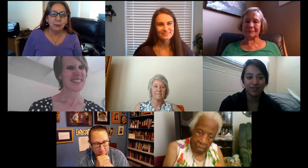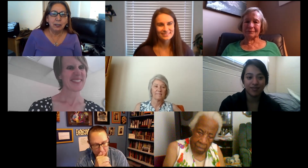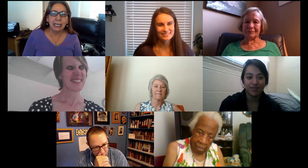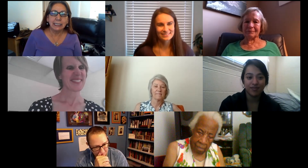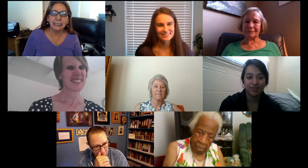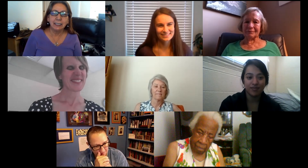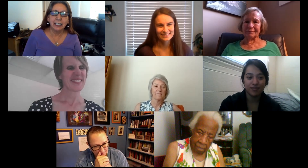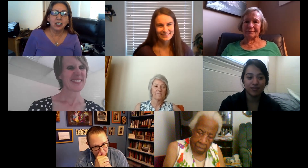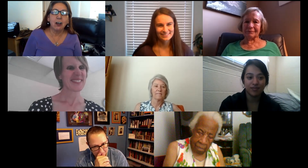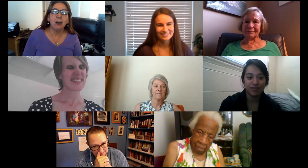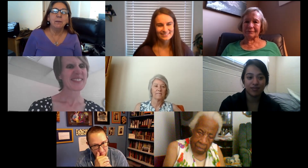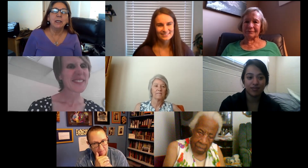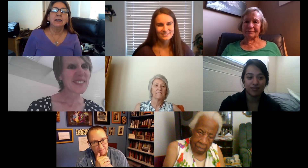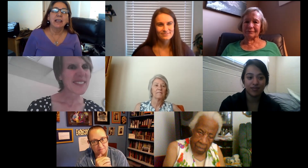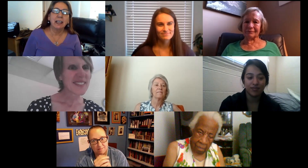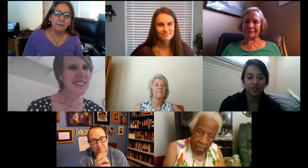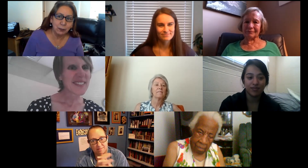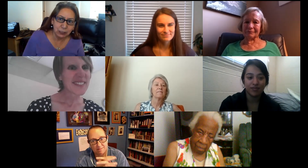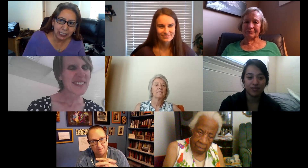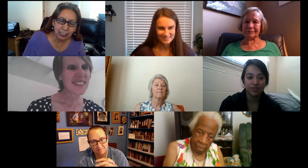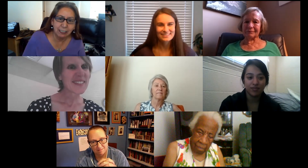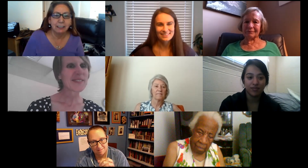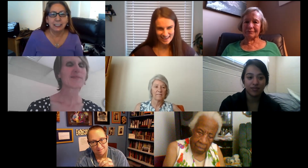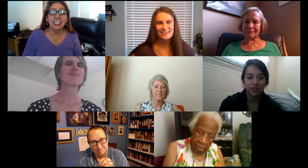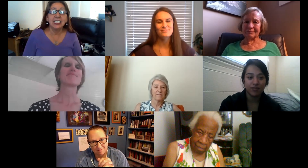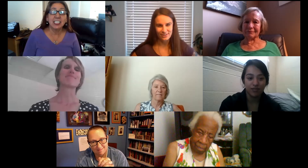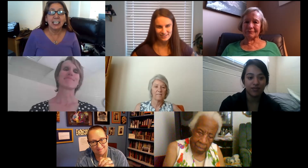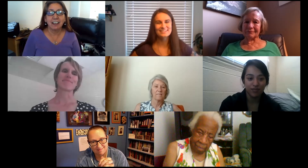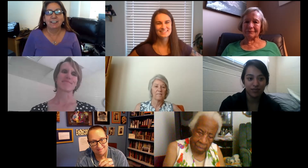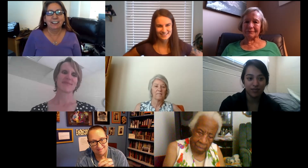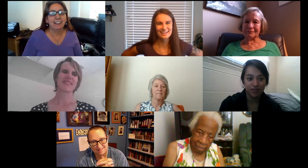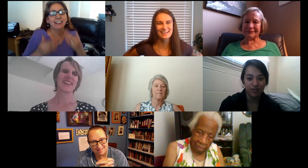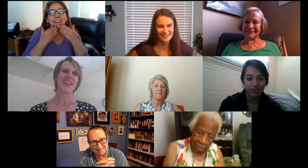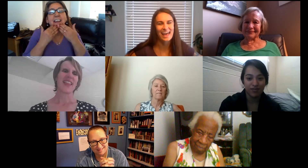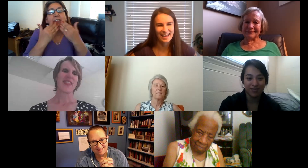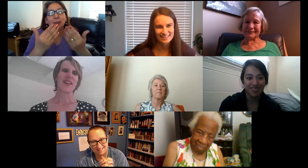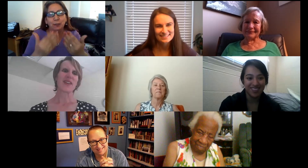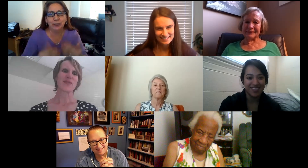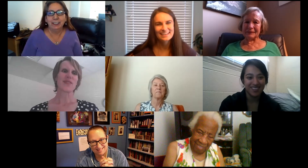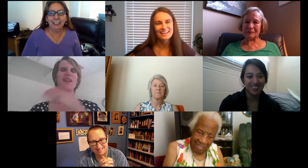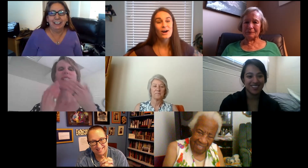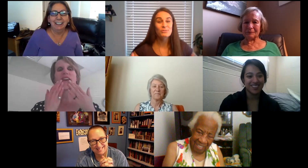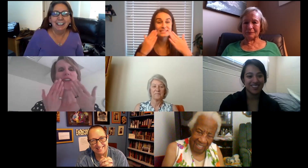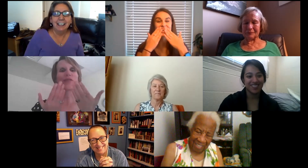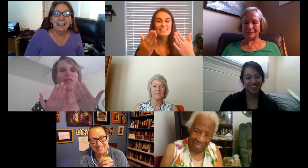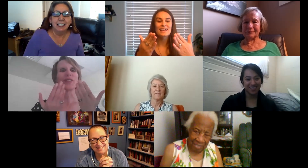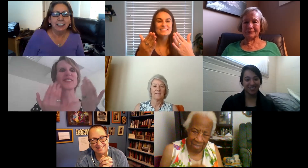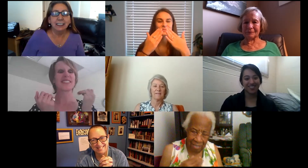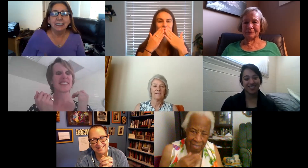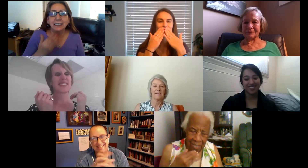Well, I say let's all be thankful today. TGIF. Yes. Oh, we'll say it. Yes. So